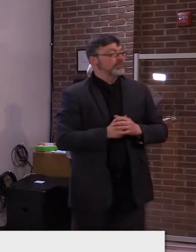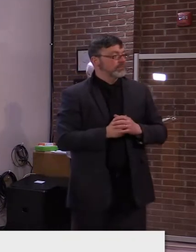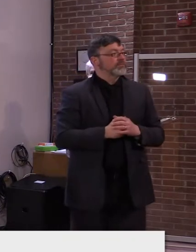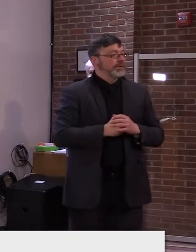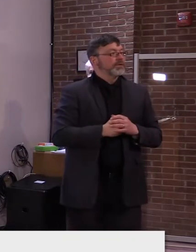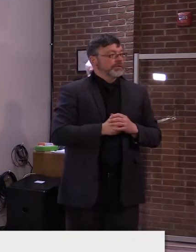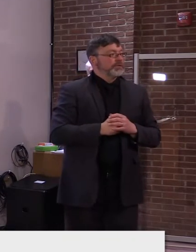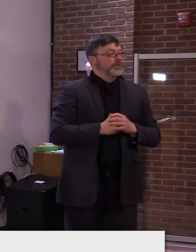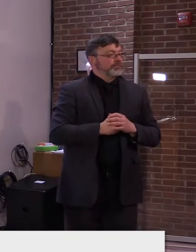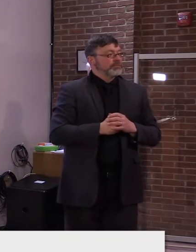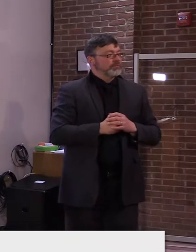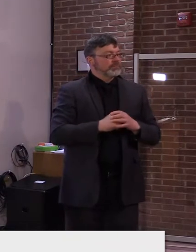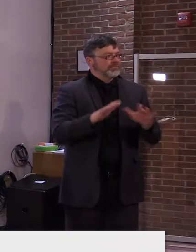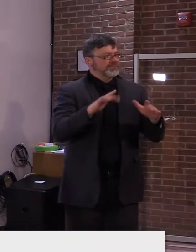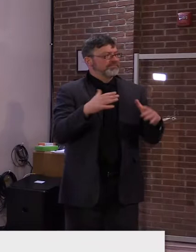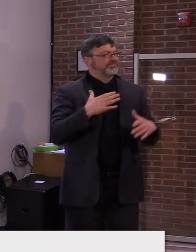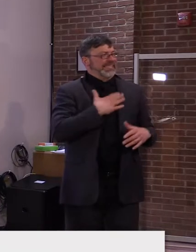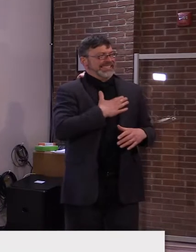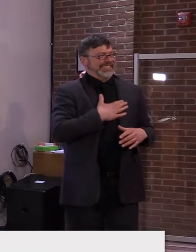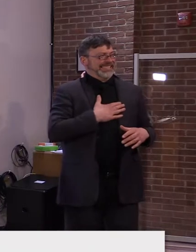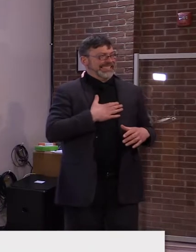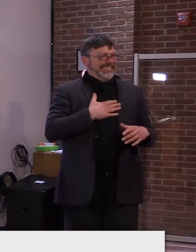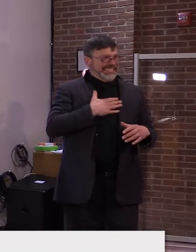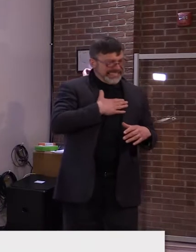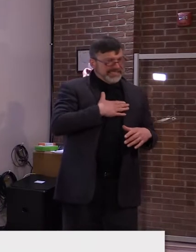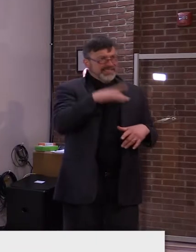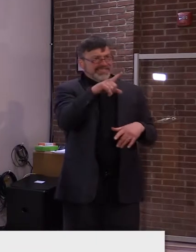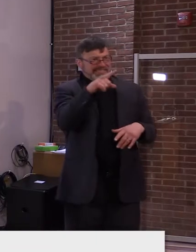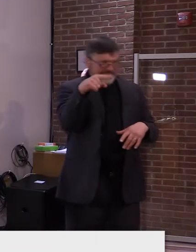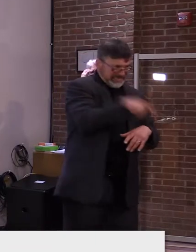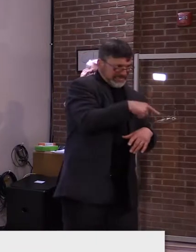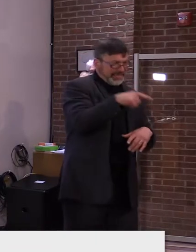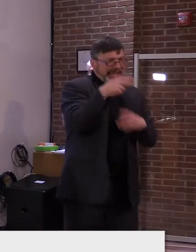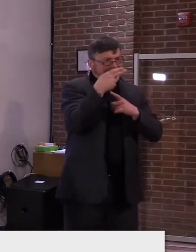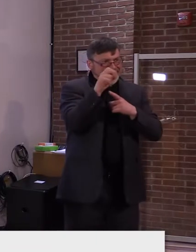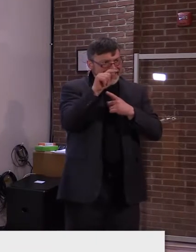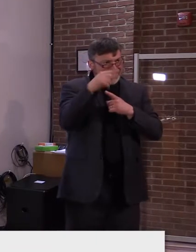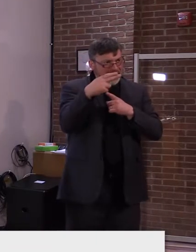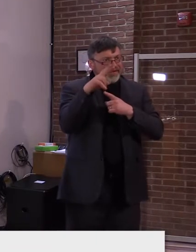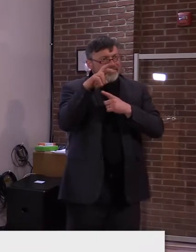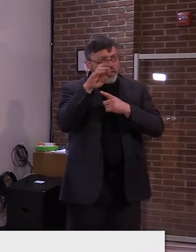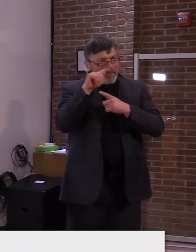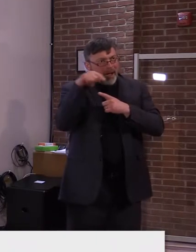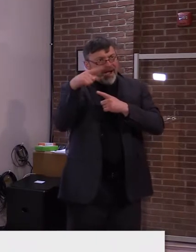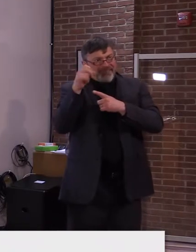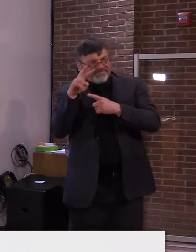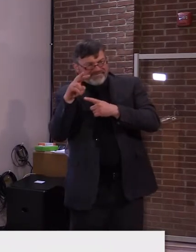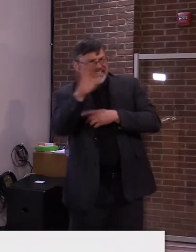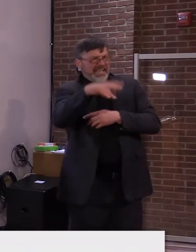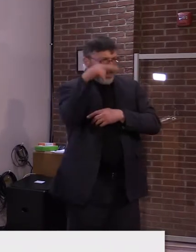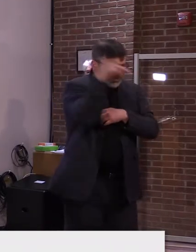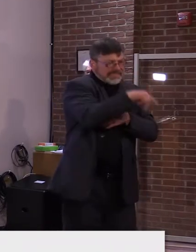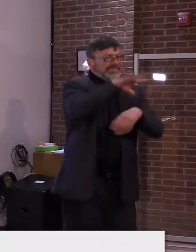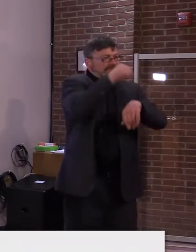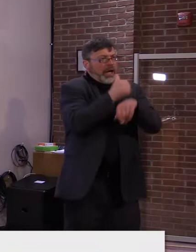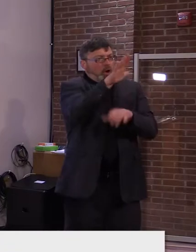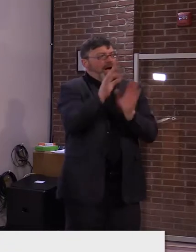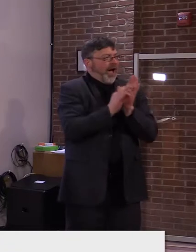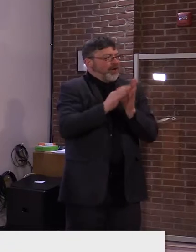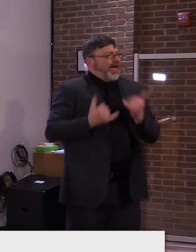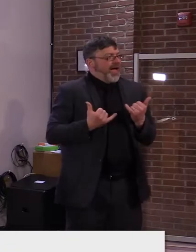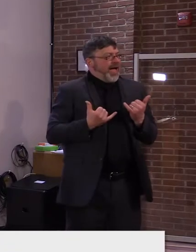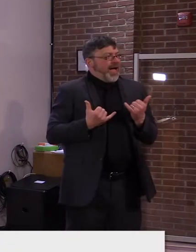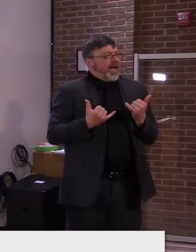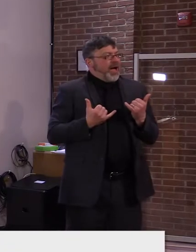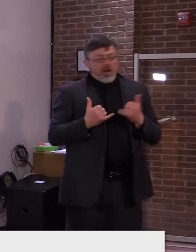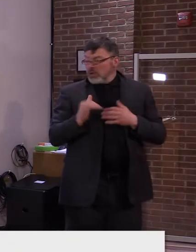please register on this site as soon as possible. And then when your age band becomes available, you